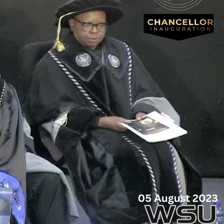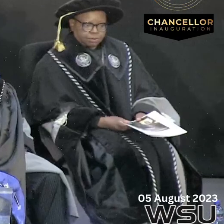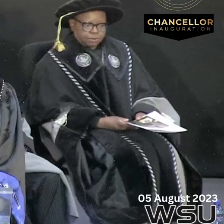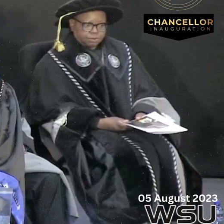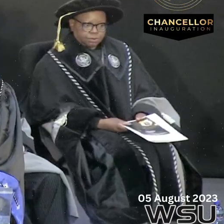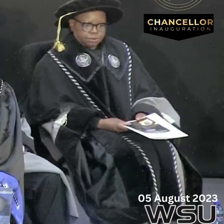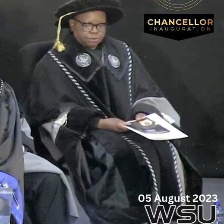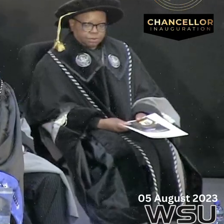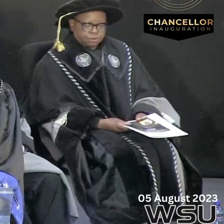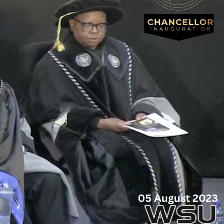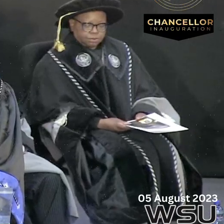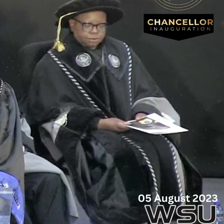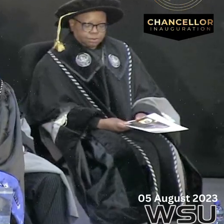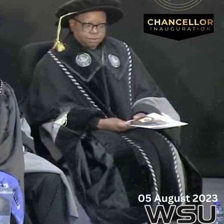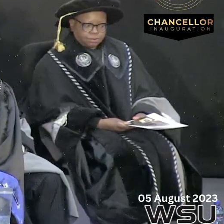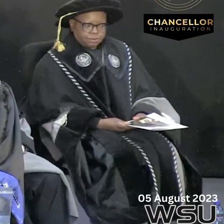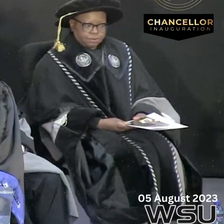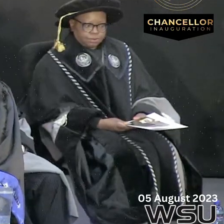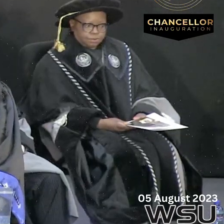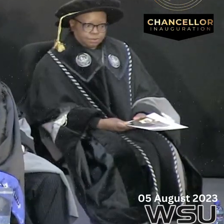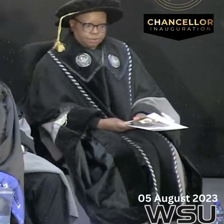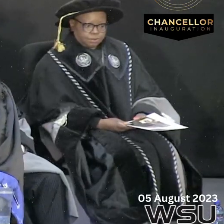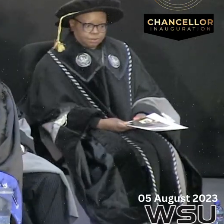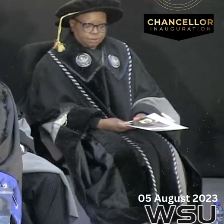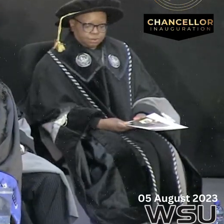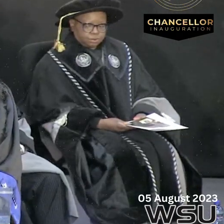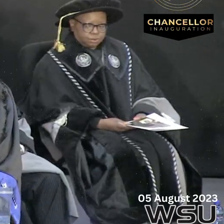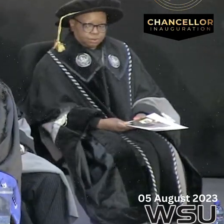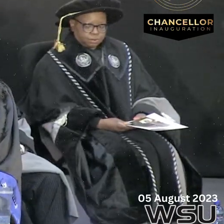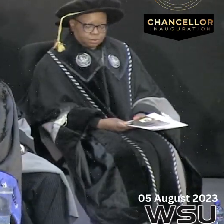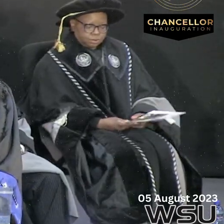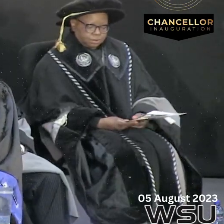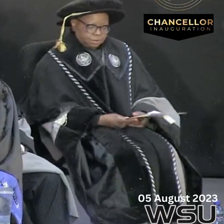a bribe against the innocent.